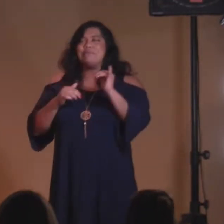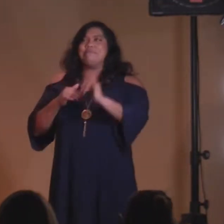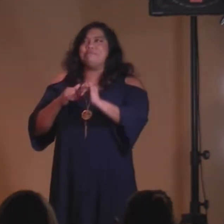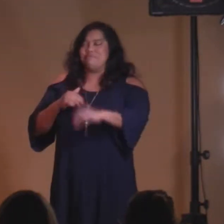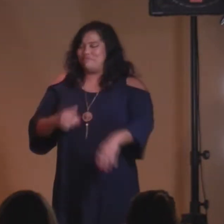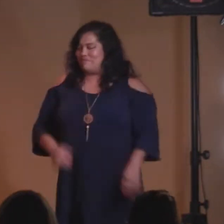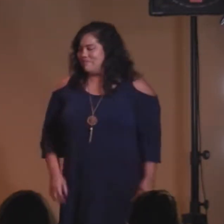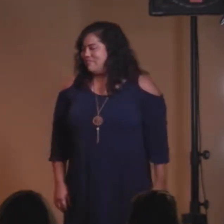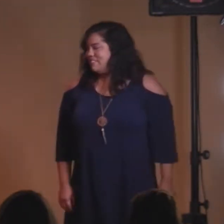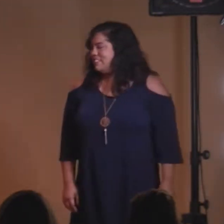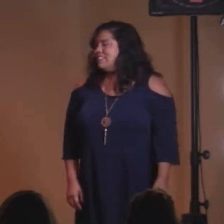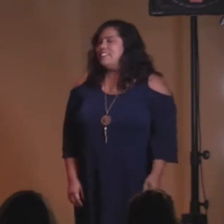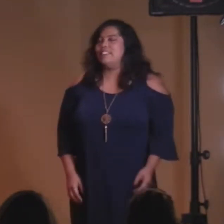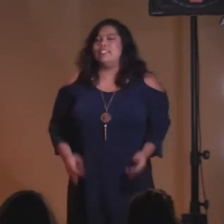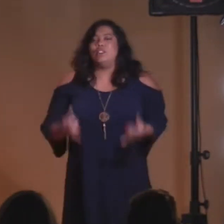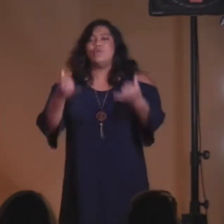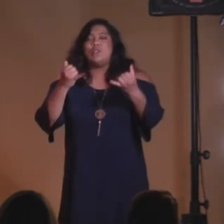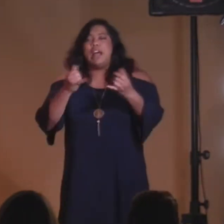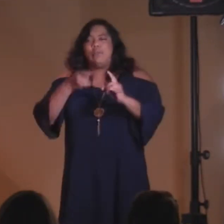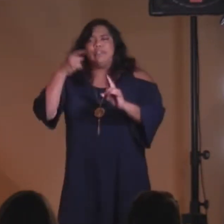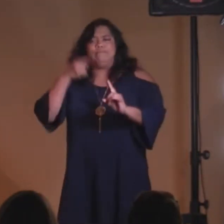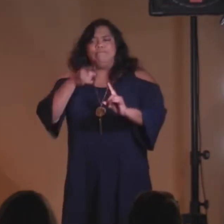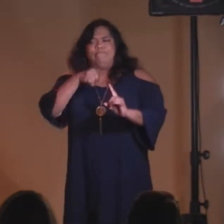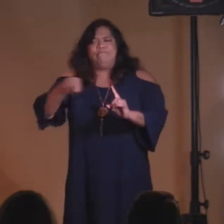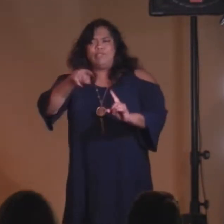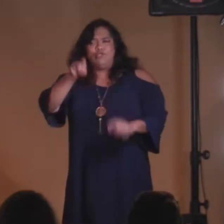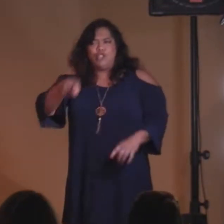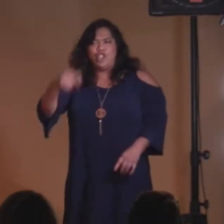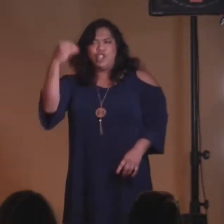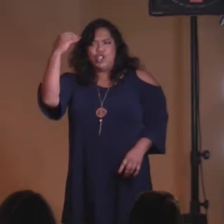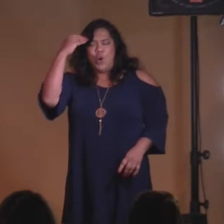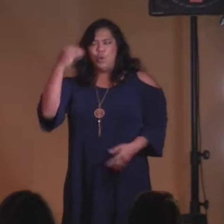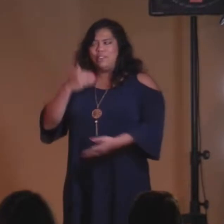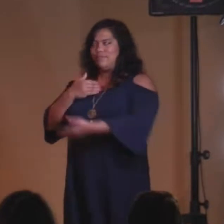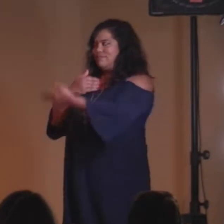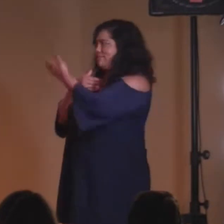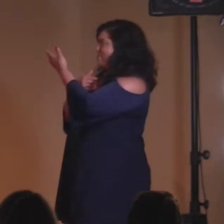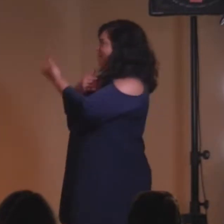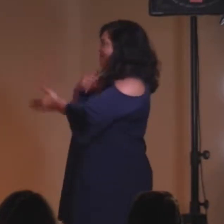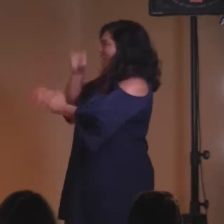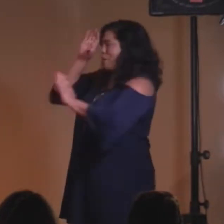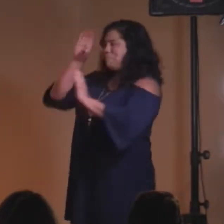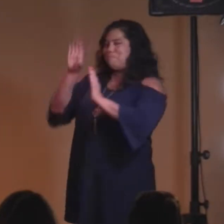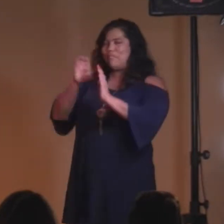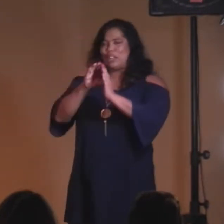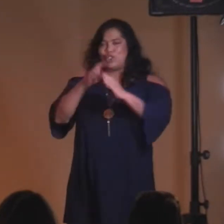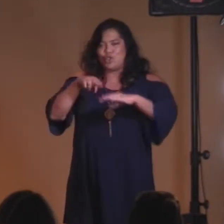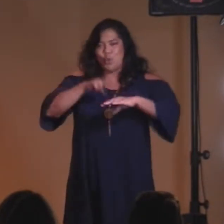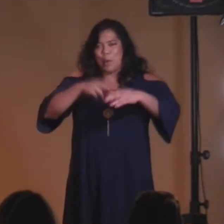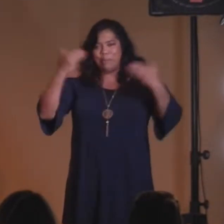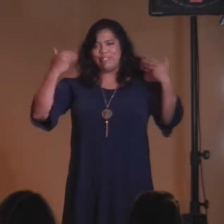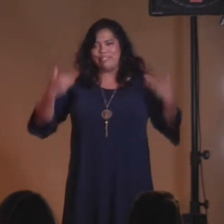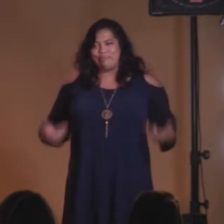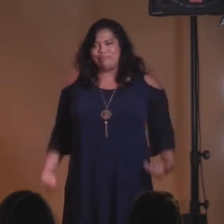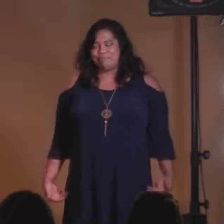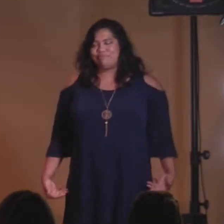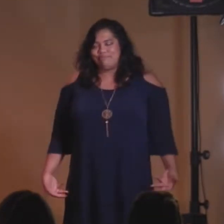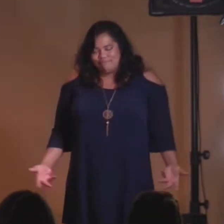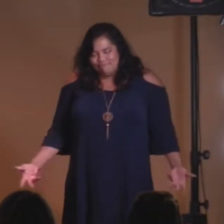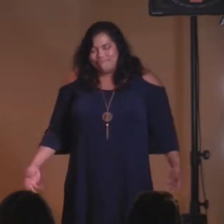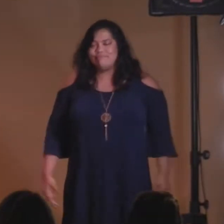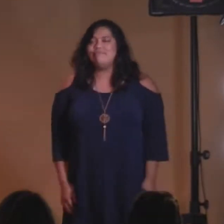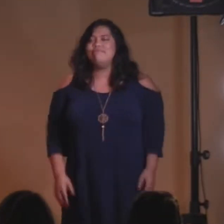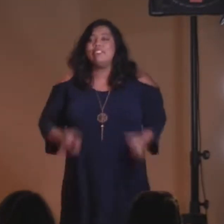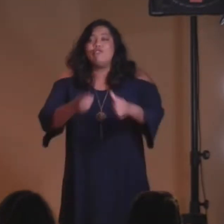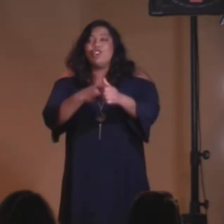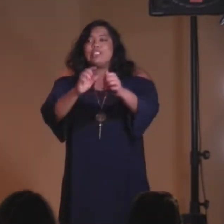At this point, you should already know this is normal. So, come on now. So, first of all, how are